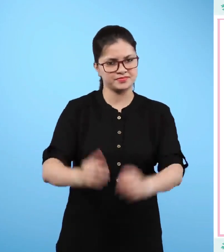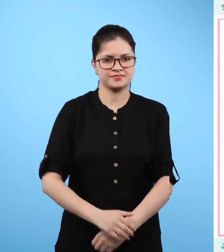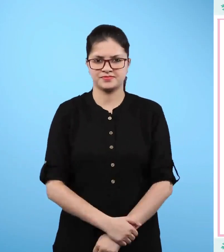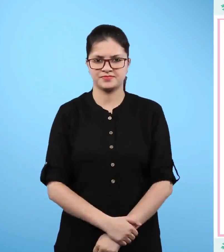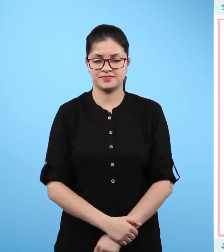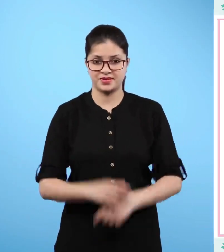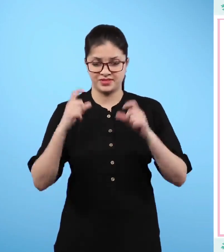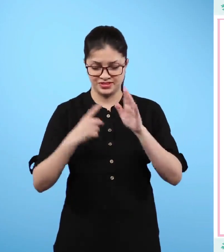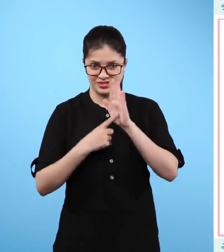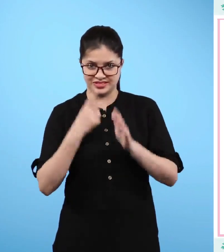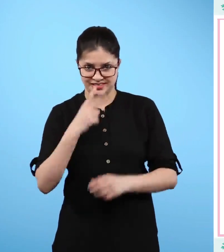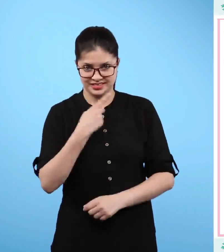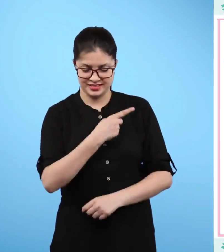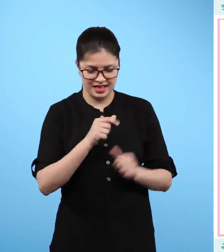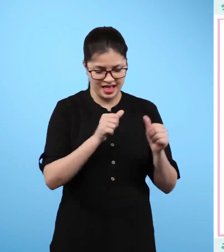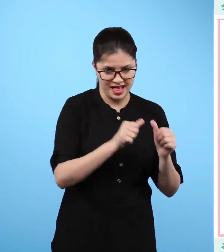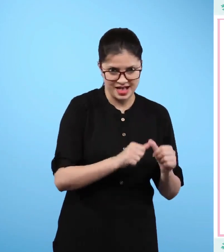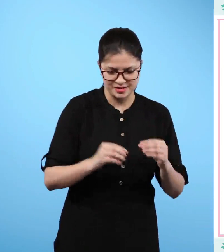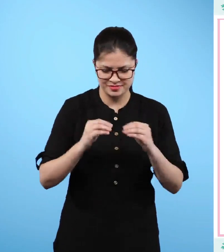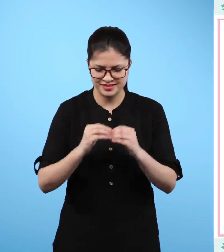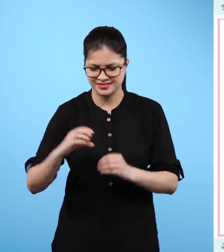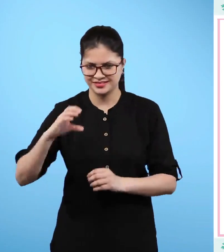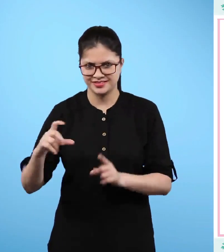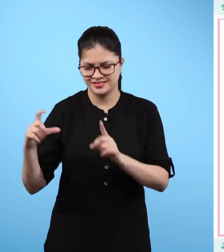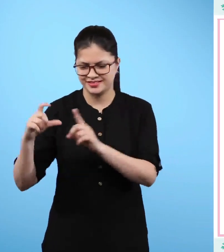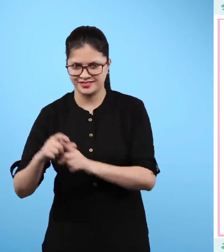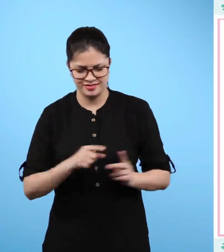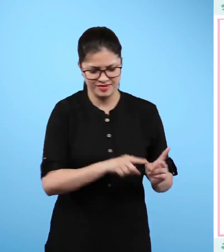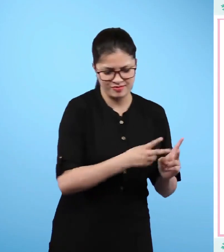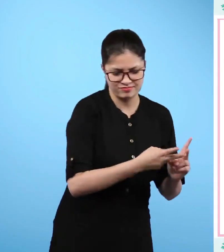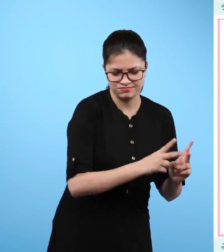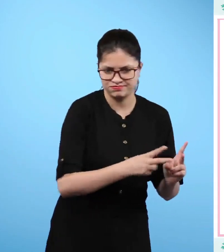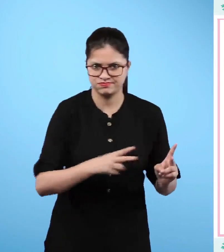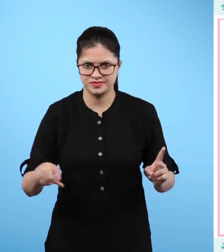Four options A, B, C and D are given.